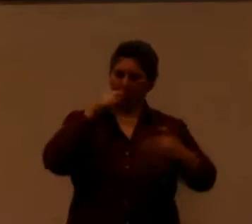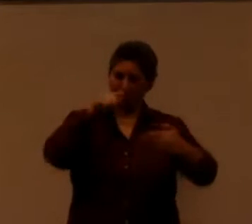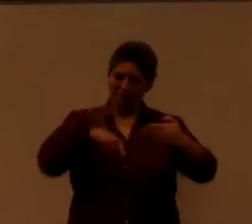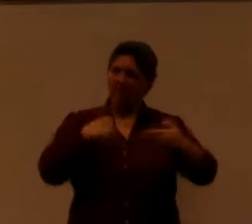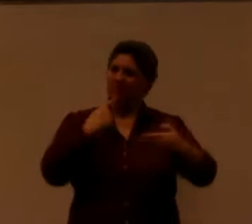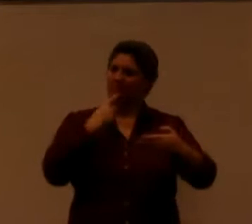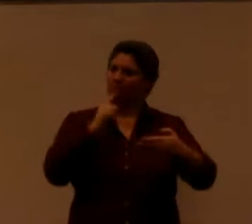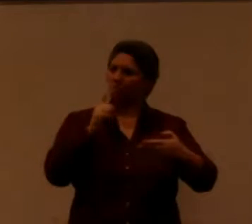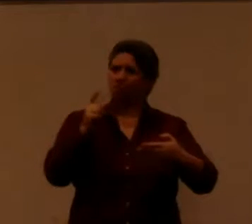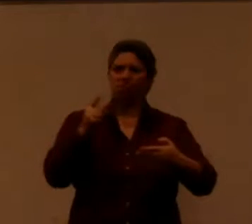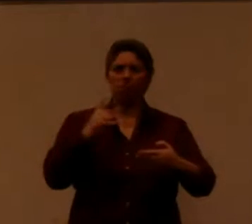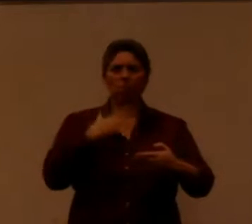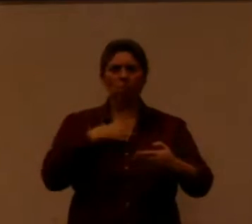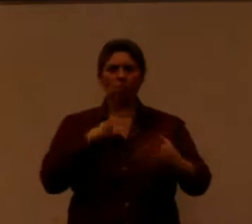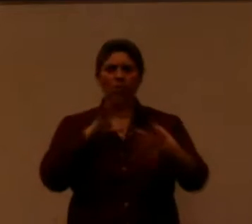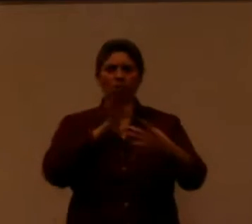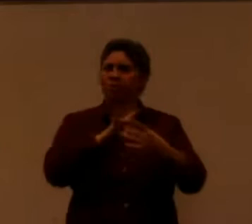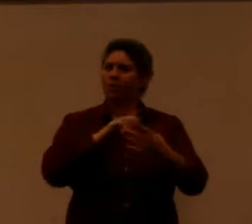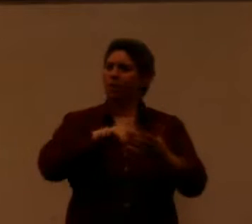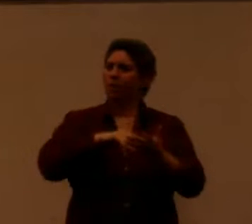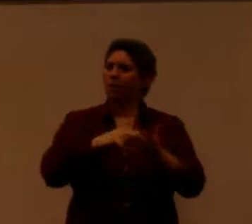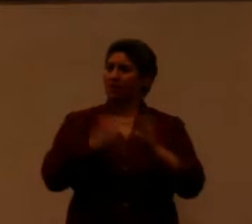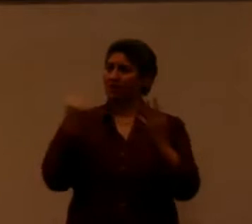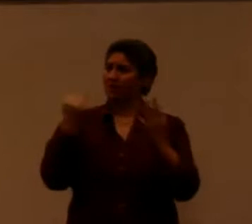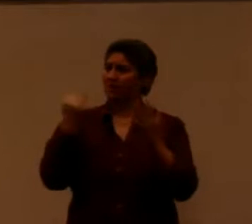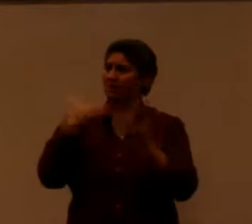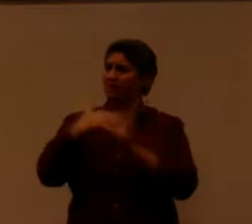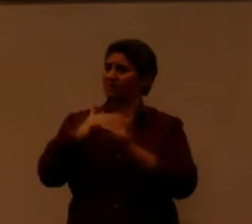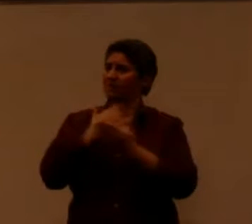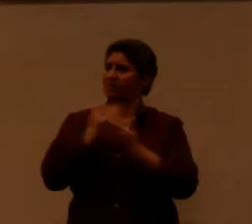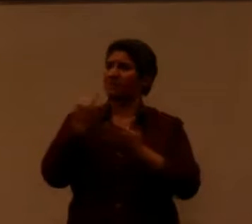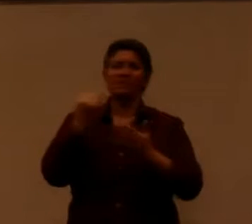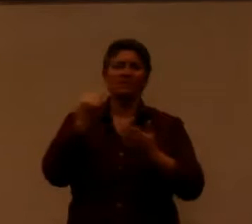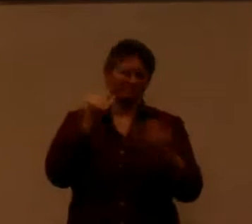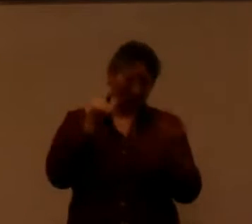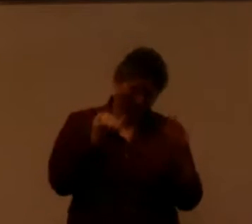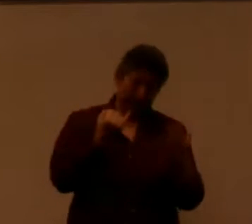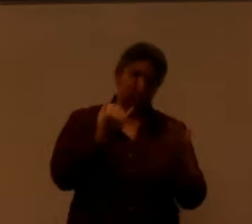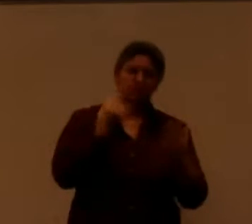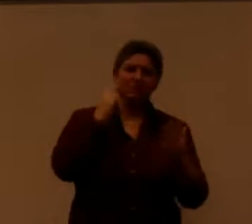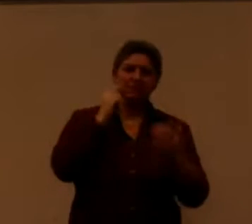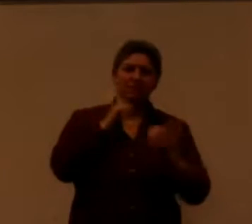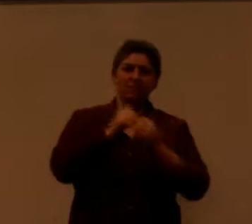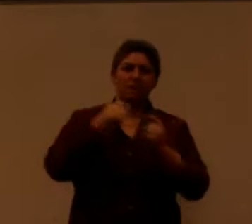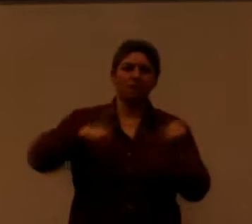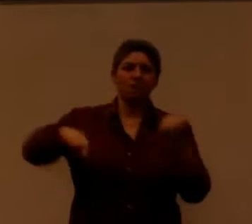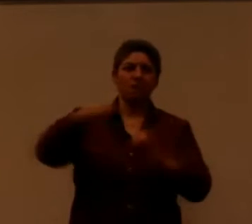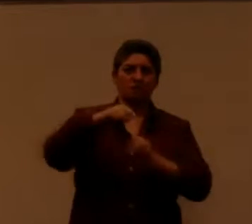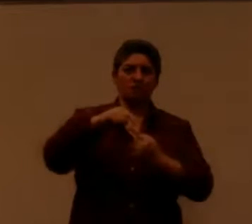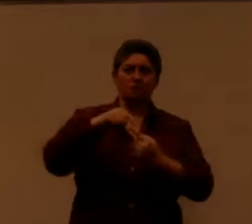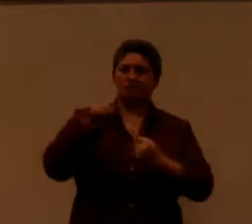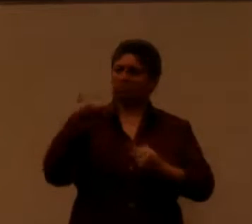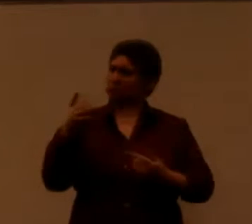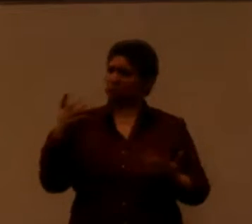this information will be translated into ESL, and there will be the 6 organisations available, I should say 6 members of the Deaf